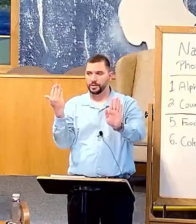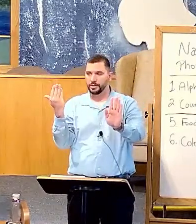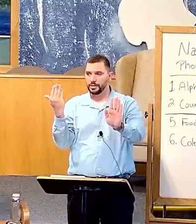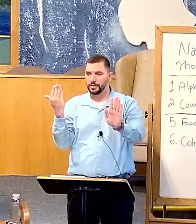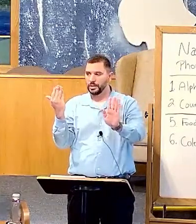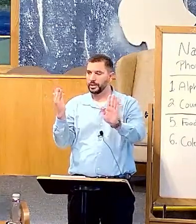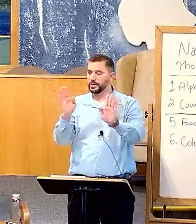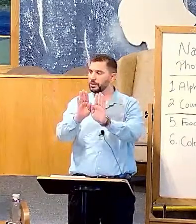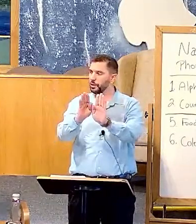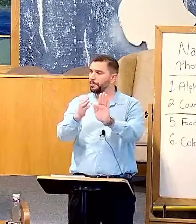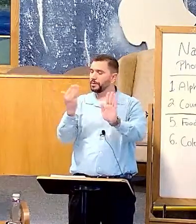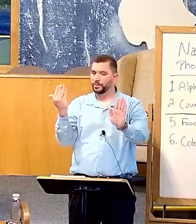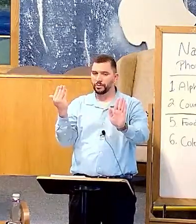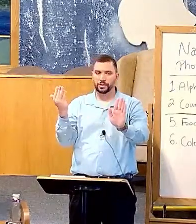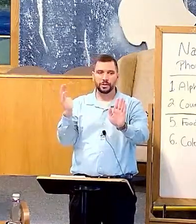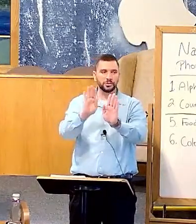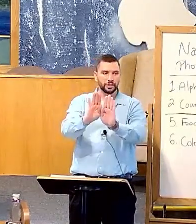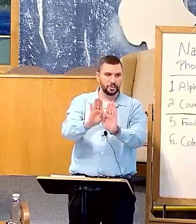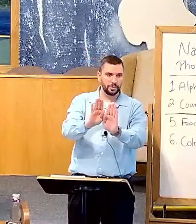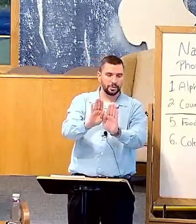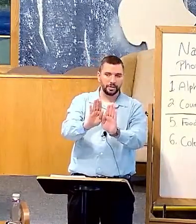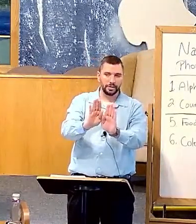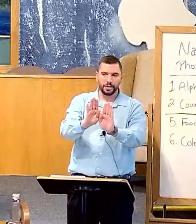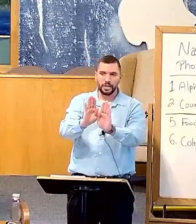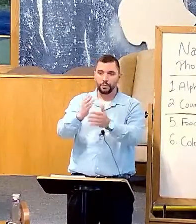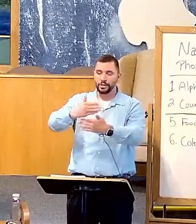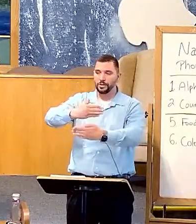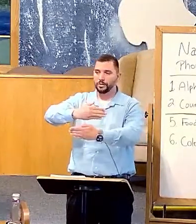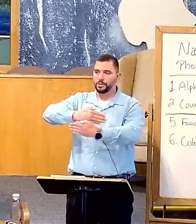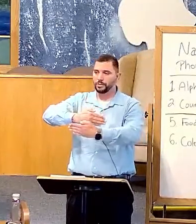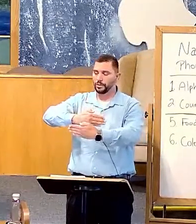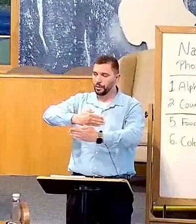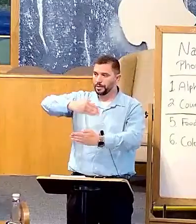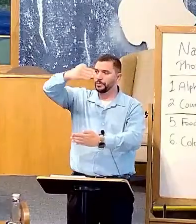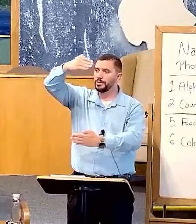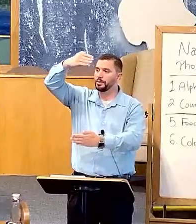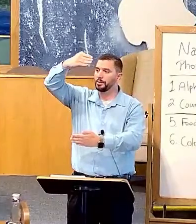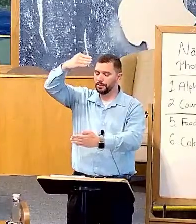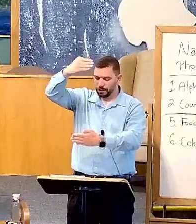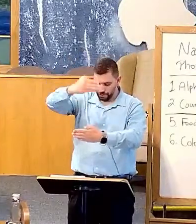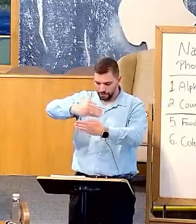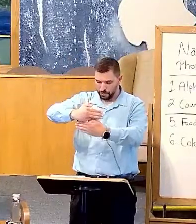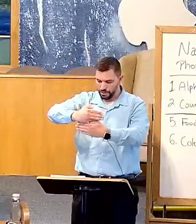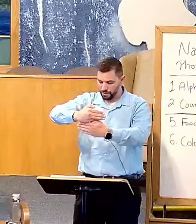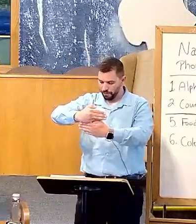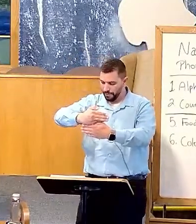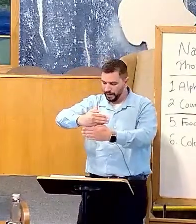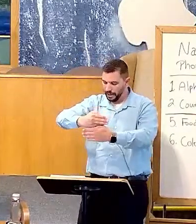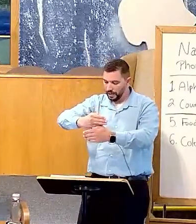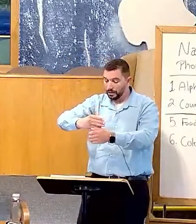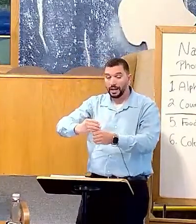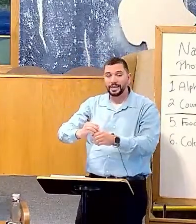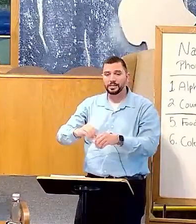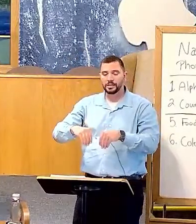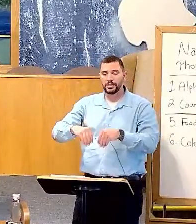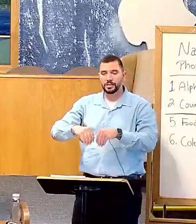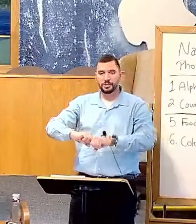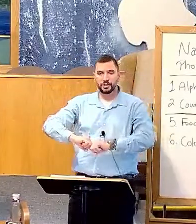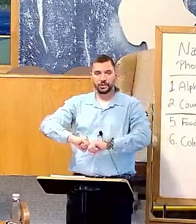And again, you're opening the door, closing the door. Window, you're opening the window, closing the window. Light is you're going to go like